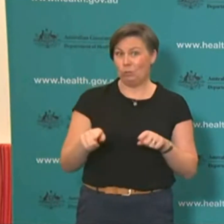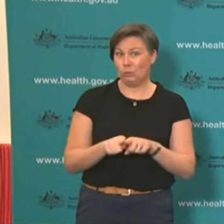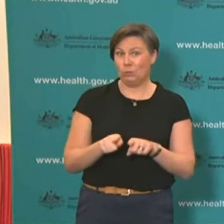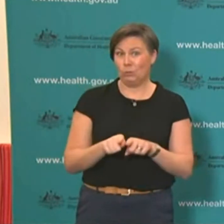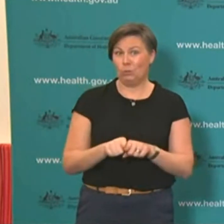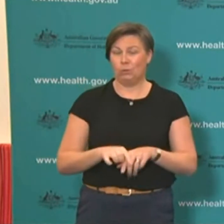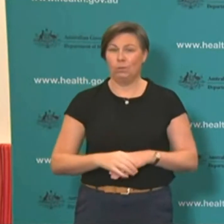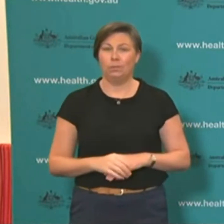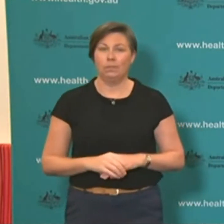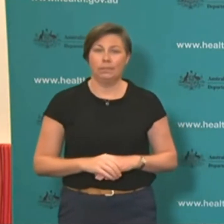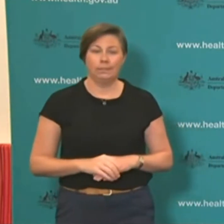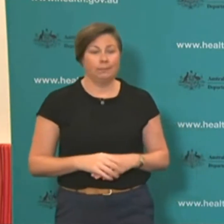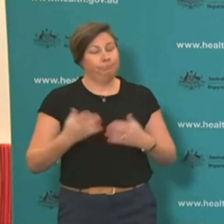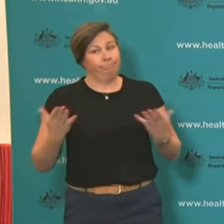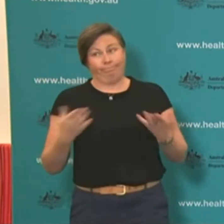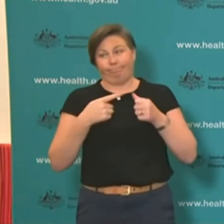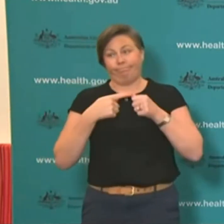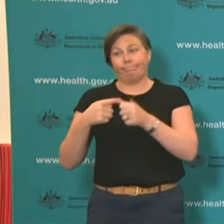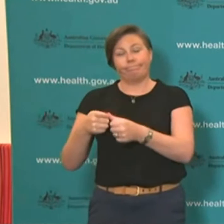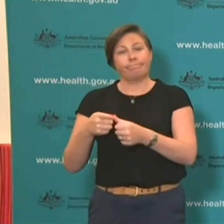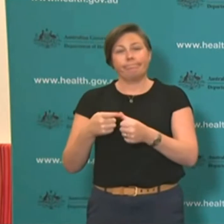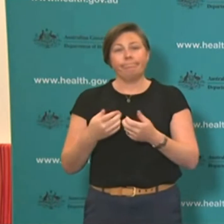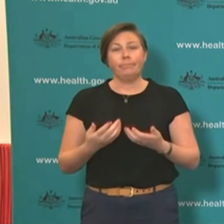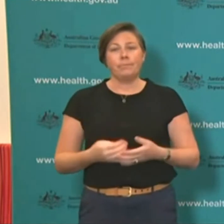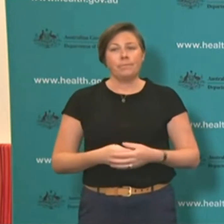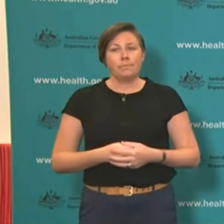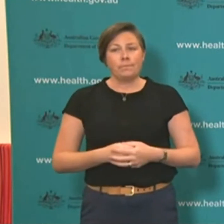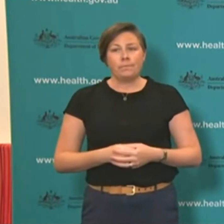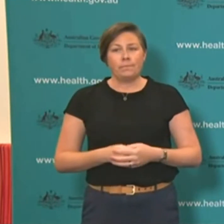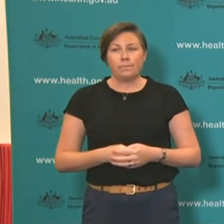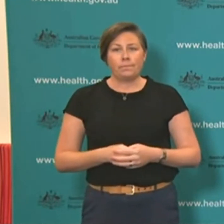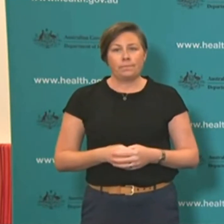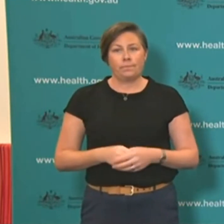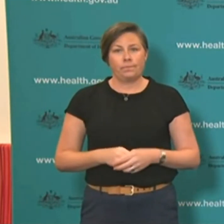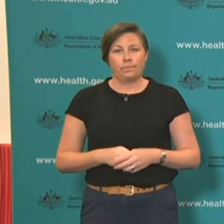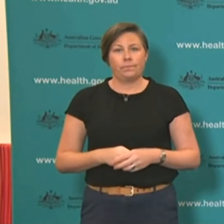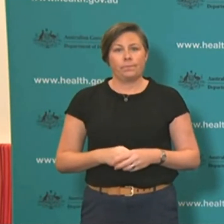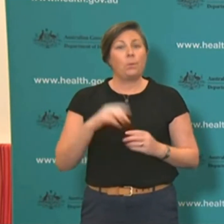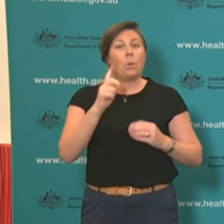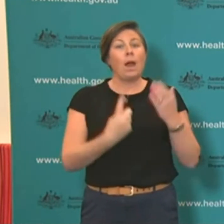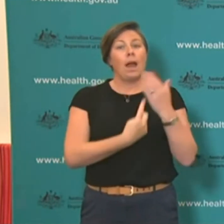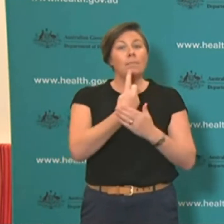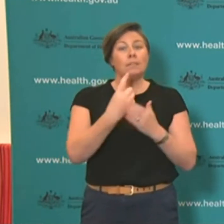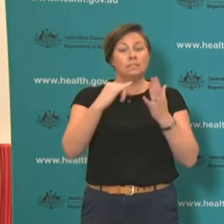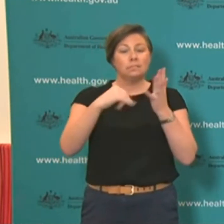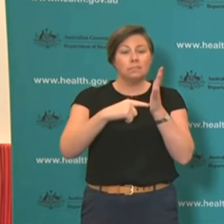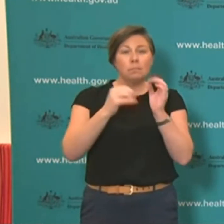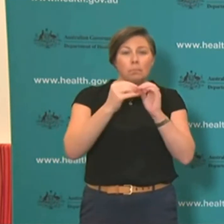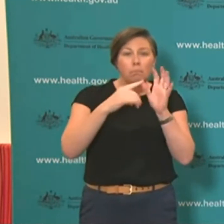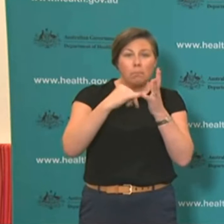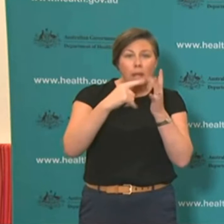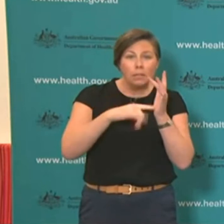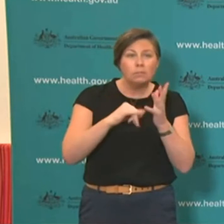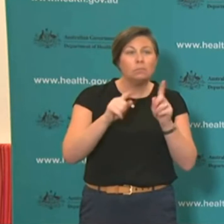to contingency plan for. You know, what went on at St Basil's and some of the other facilities that have